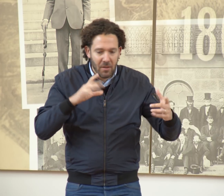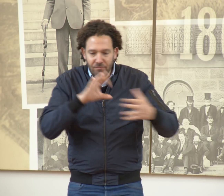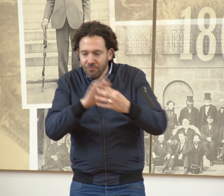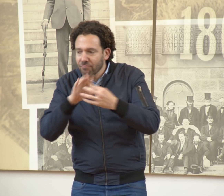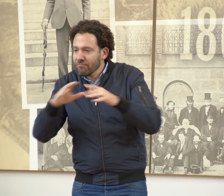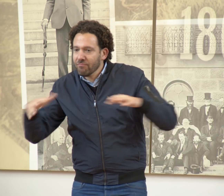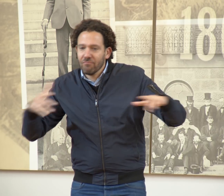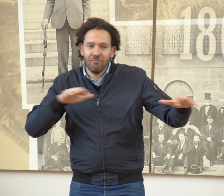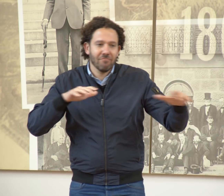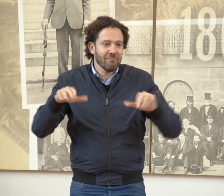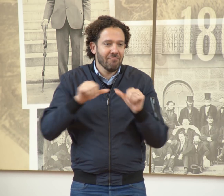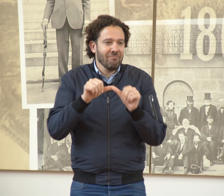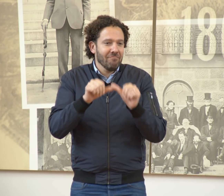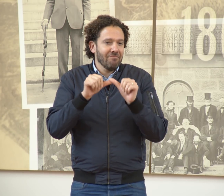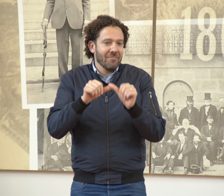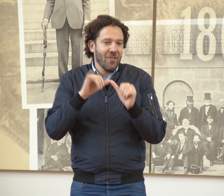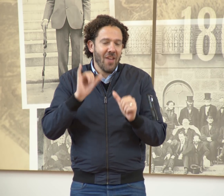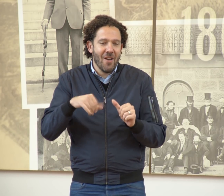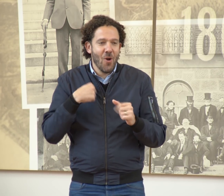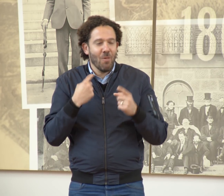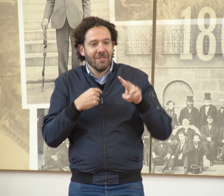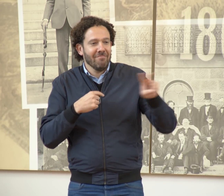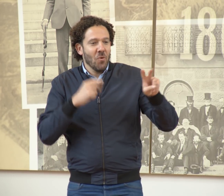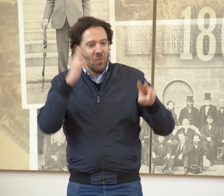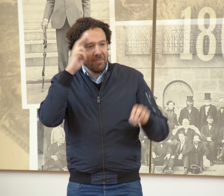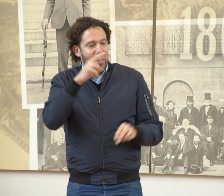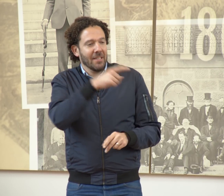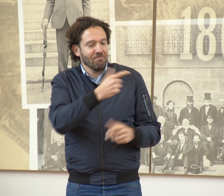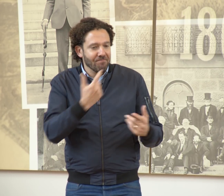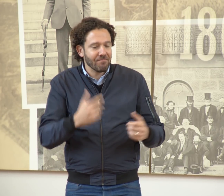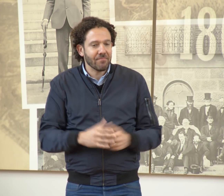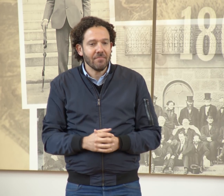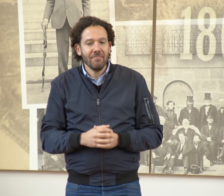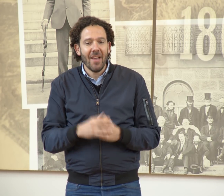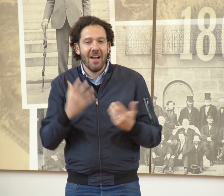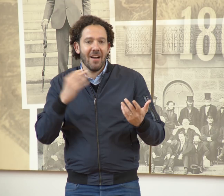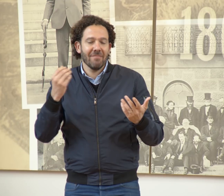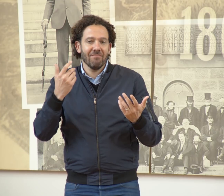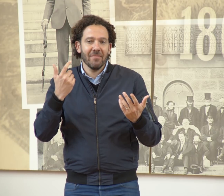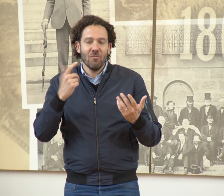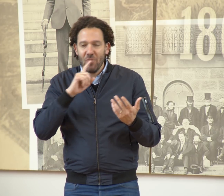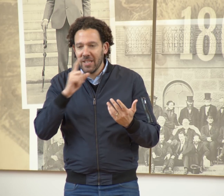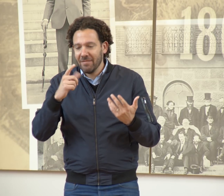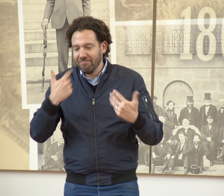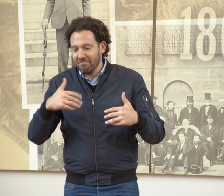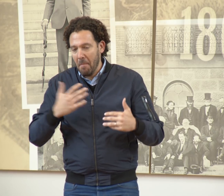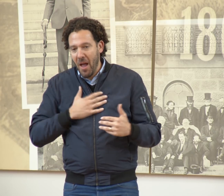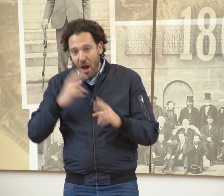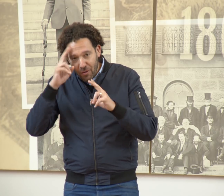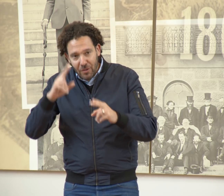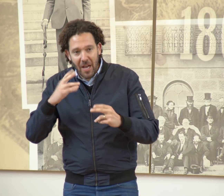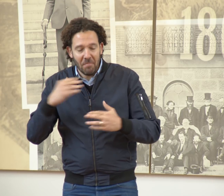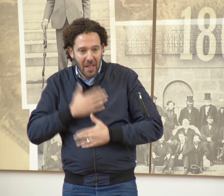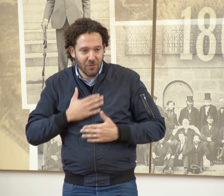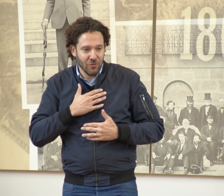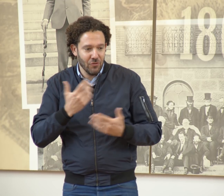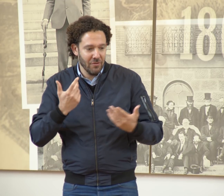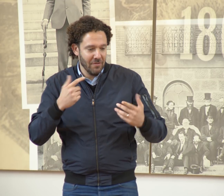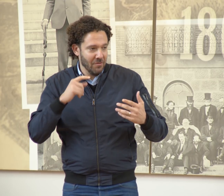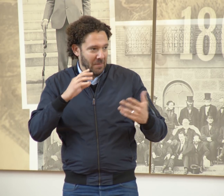had a way of crossing barriers and boundaries, and I truly respect him for that. It was my